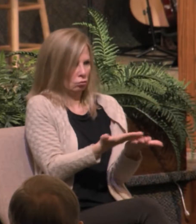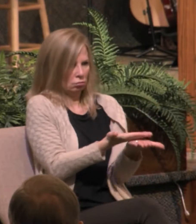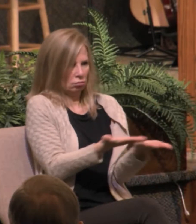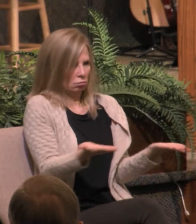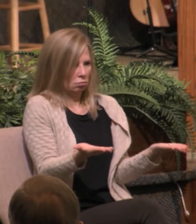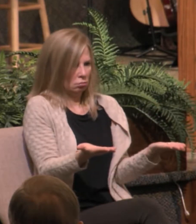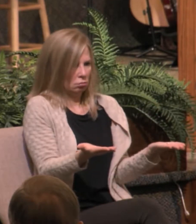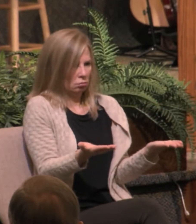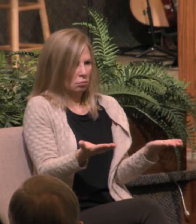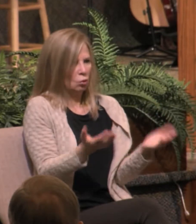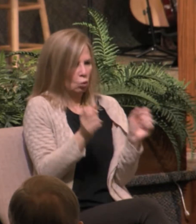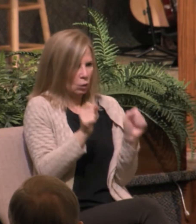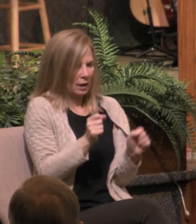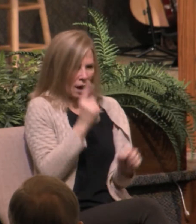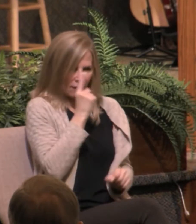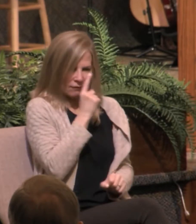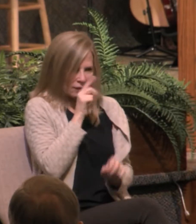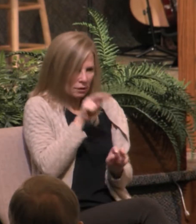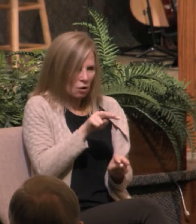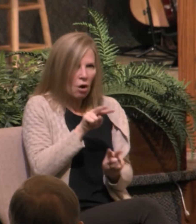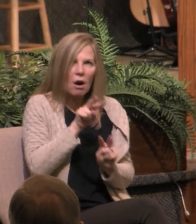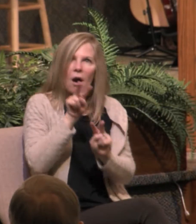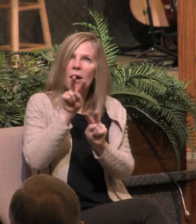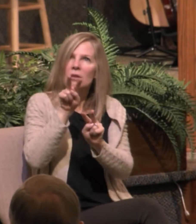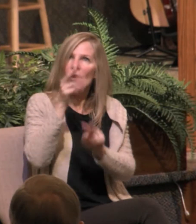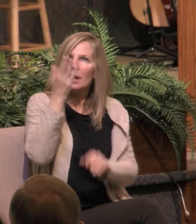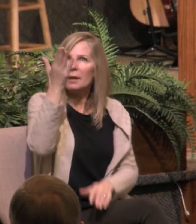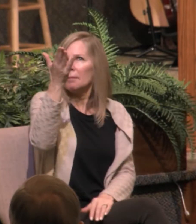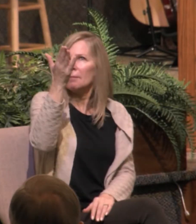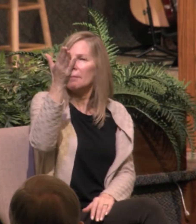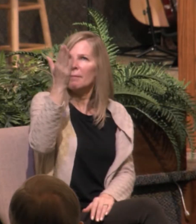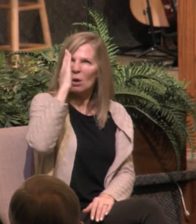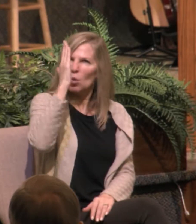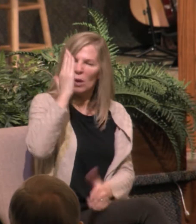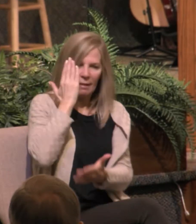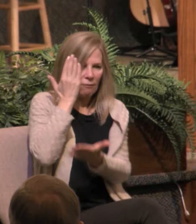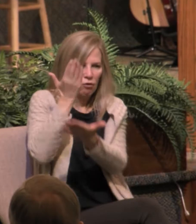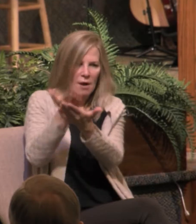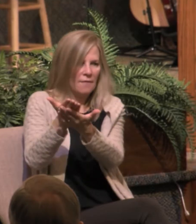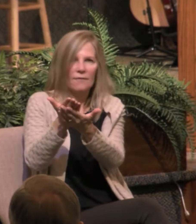we can fix our eyes on him and say, we're going to get there.